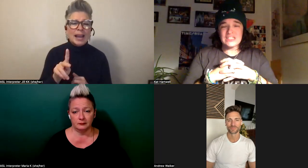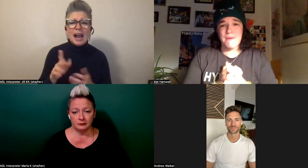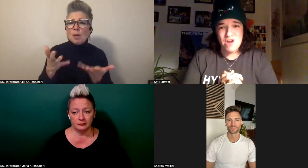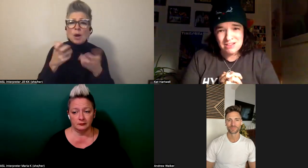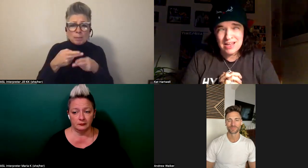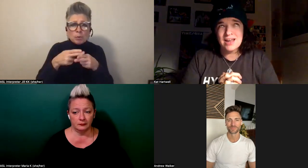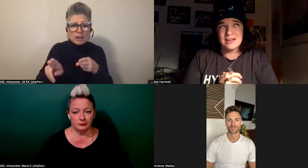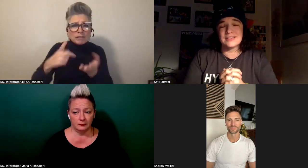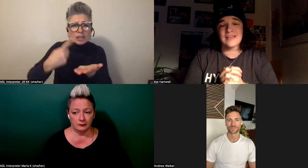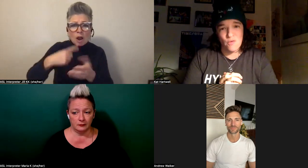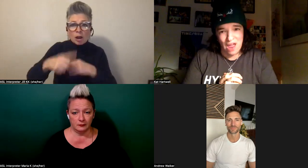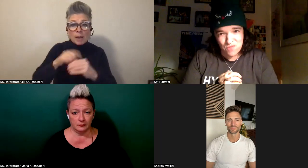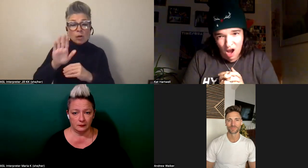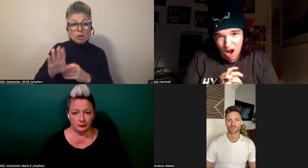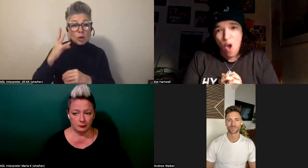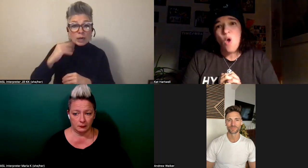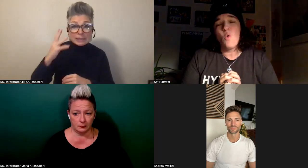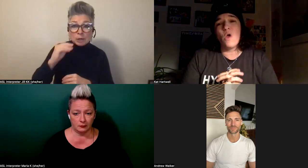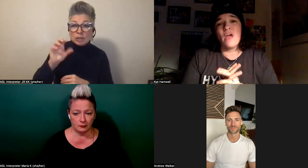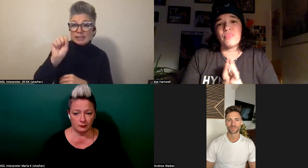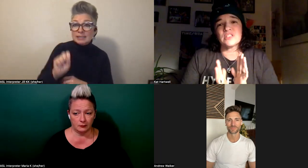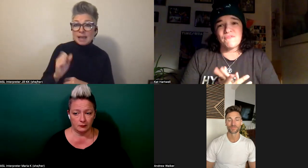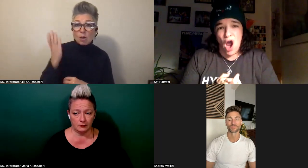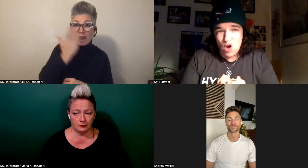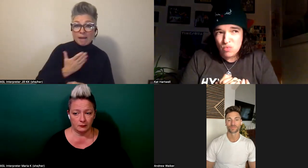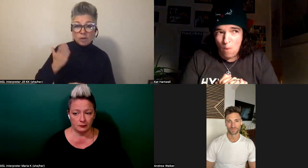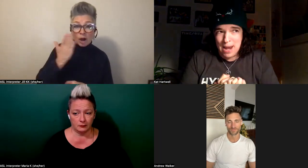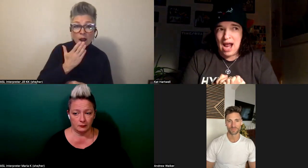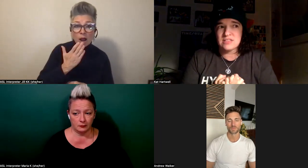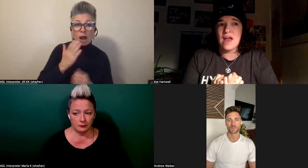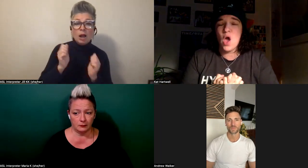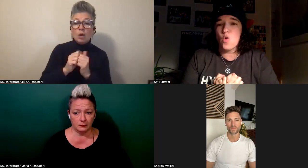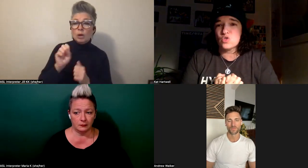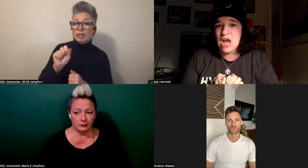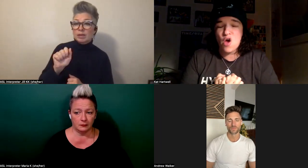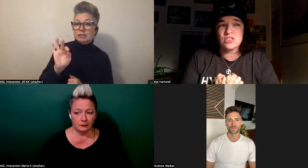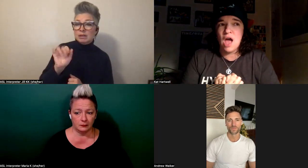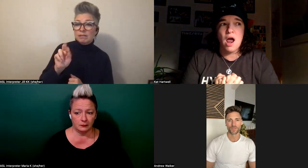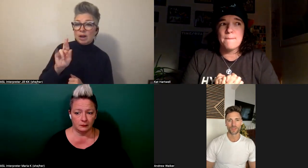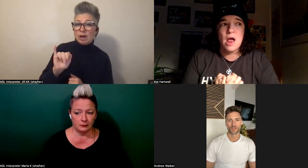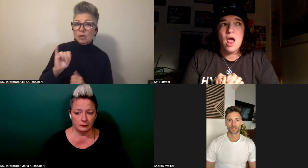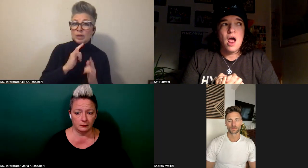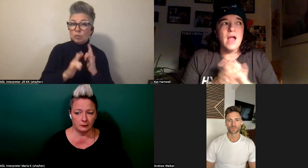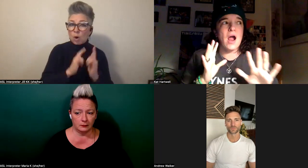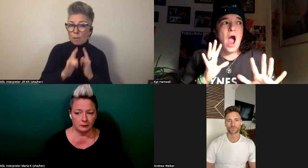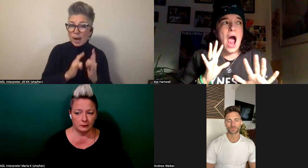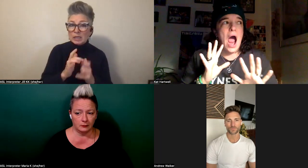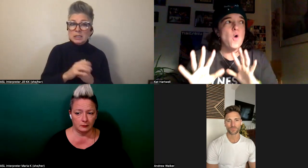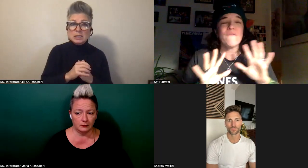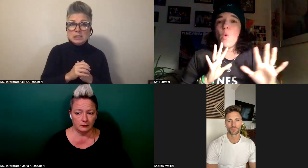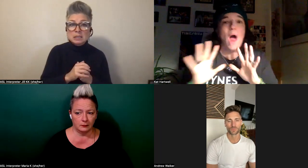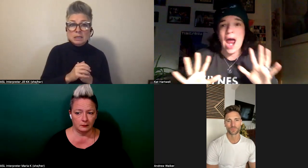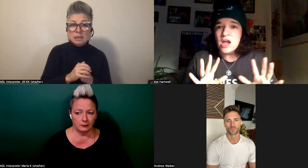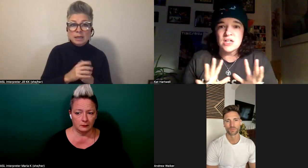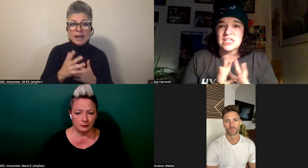your experience in South Africa with the safari romance. I know you shared some like